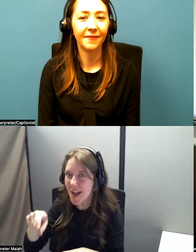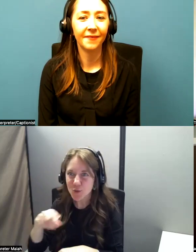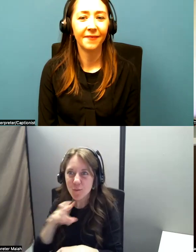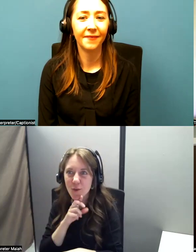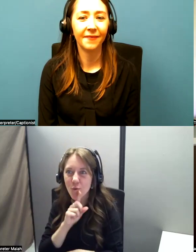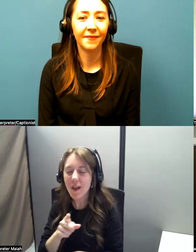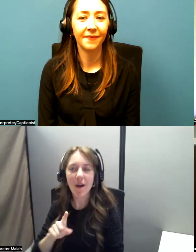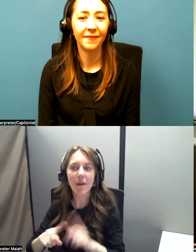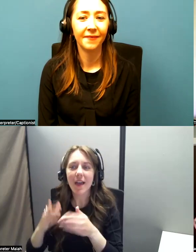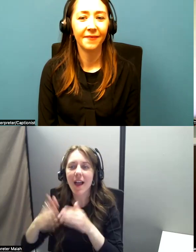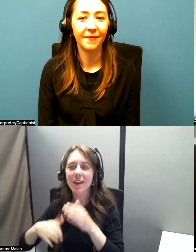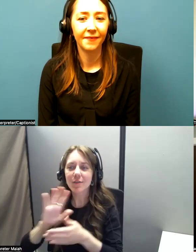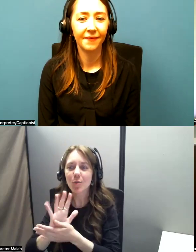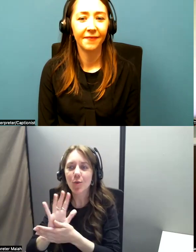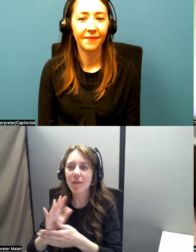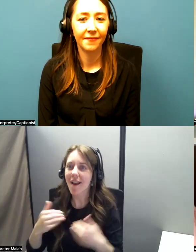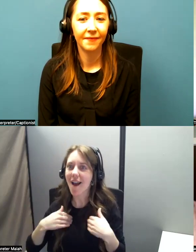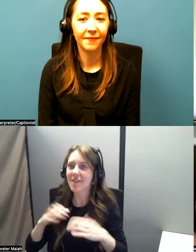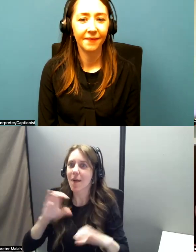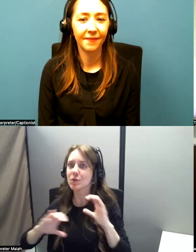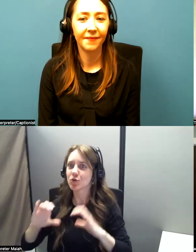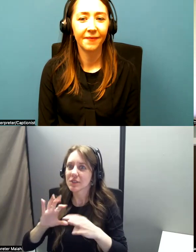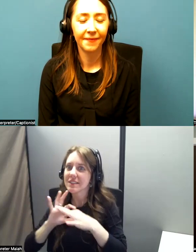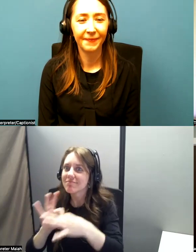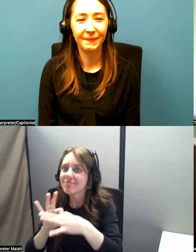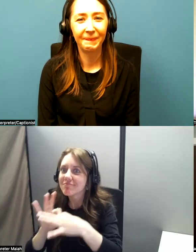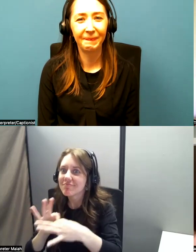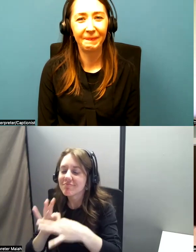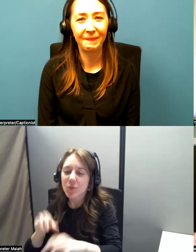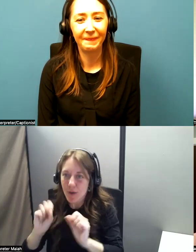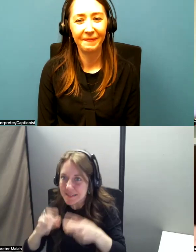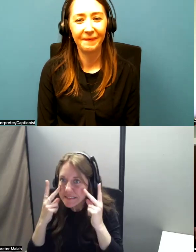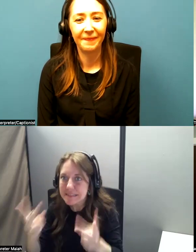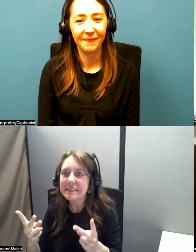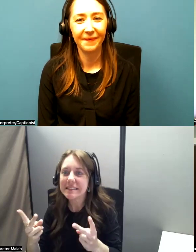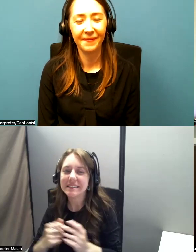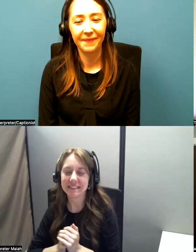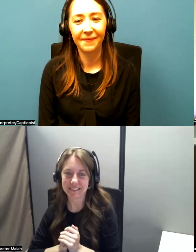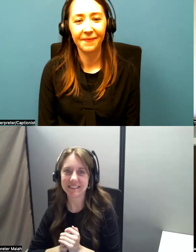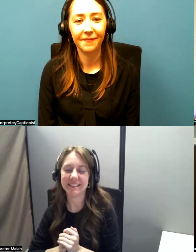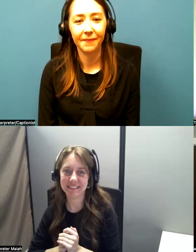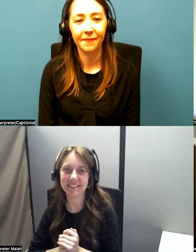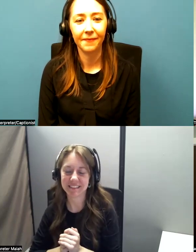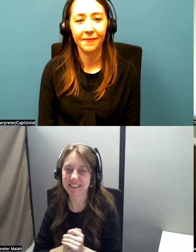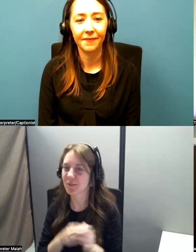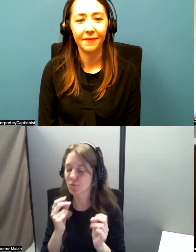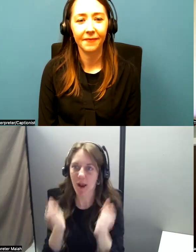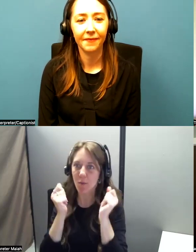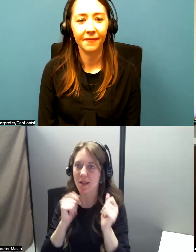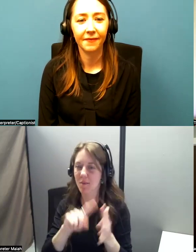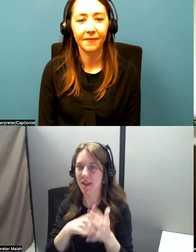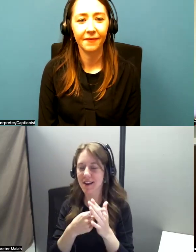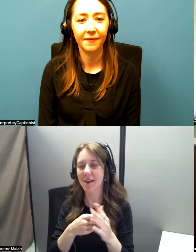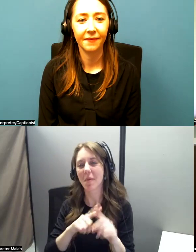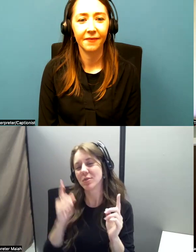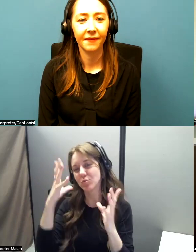end of the movie because they have chemistry together. Obviously, I could see it from the right in the beginning. So it was beautiful. I really